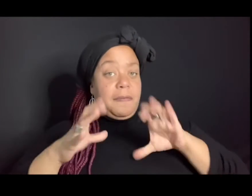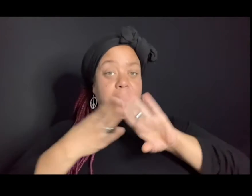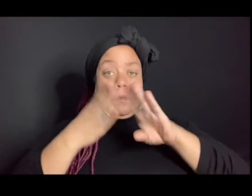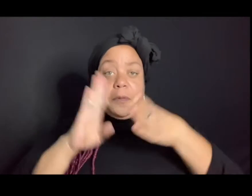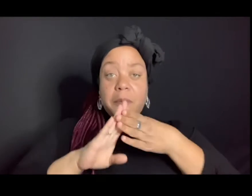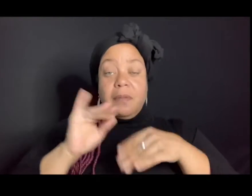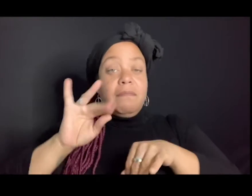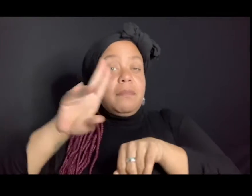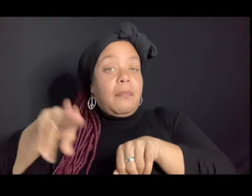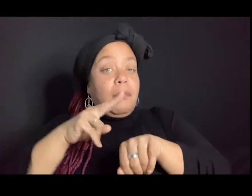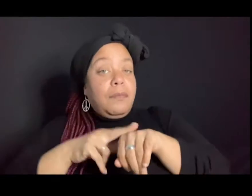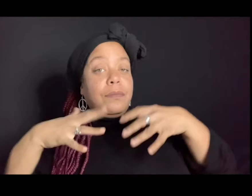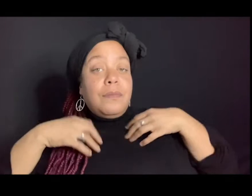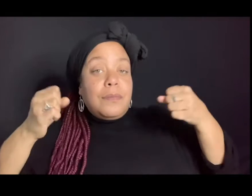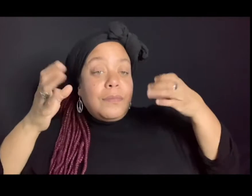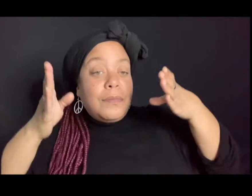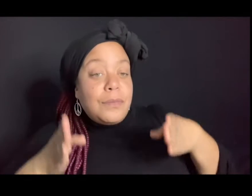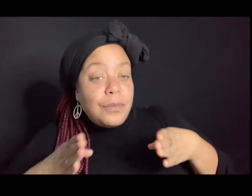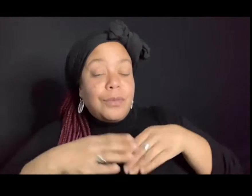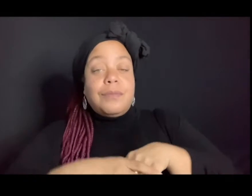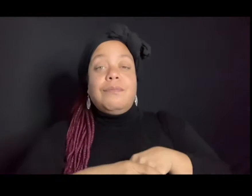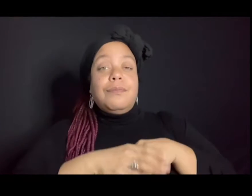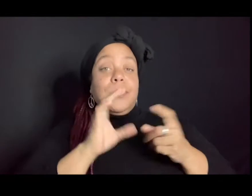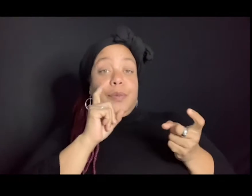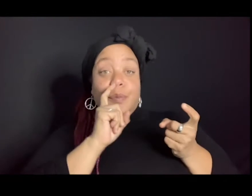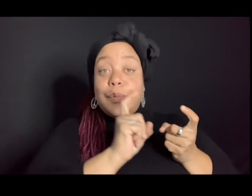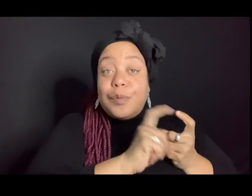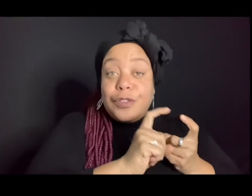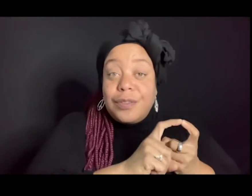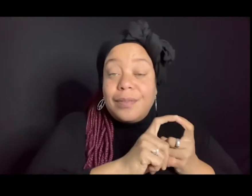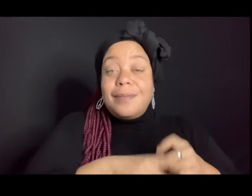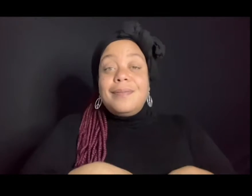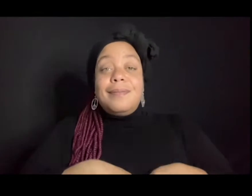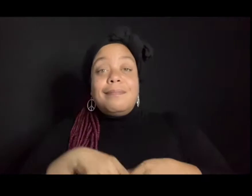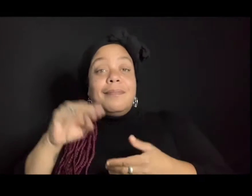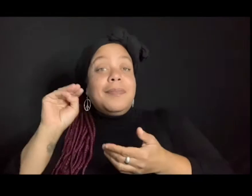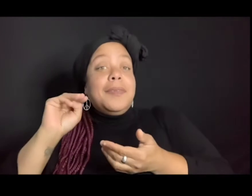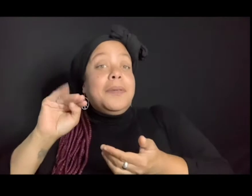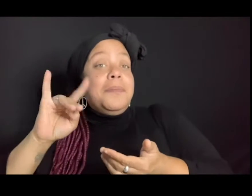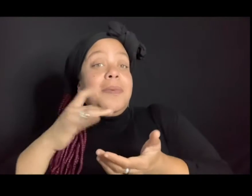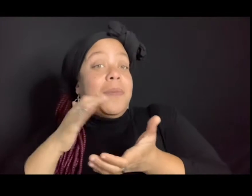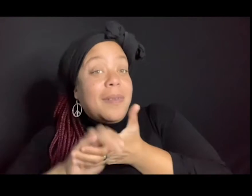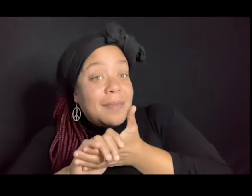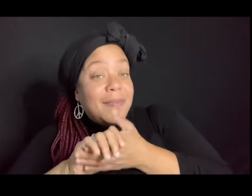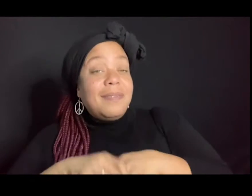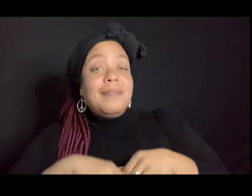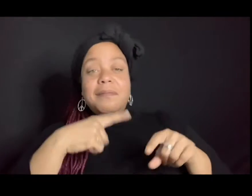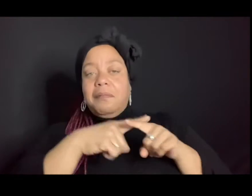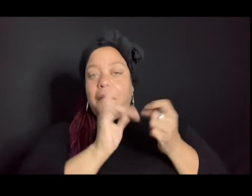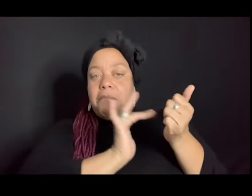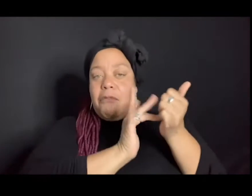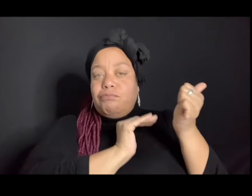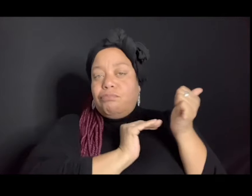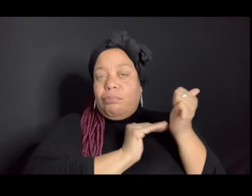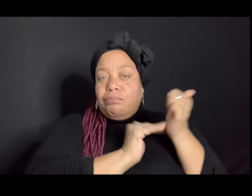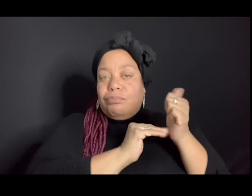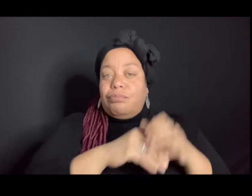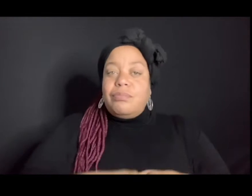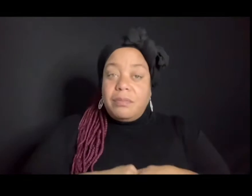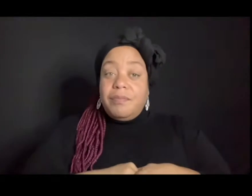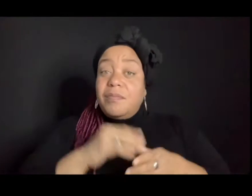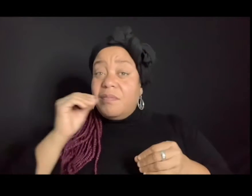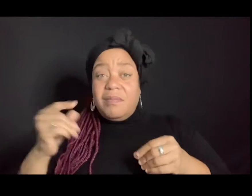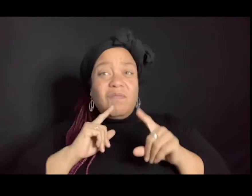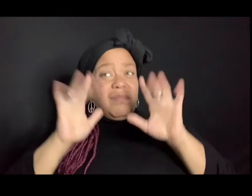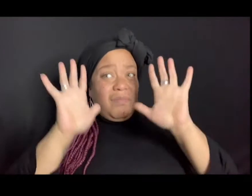had a very active community of homeopaths and witches and midwives as well as medical